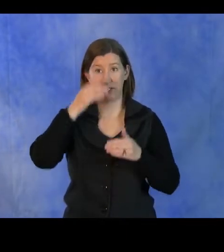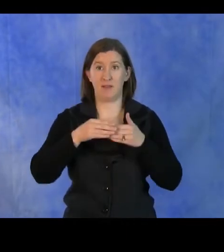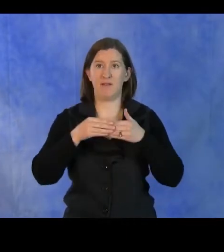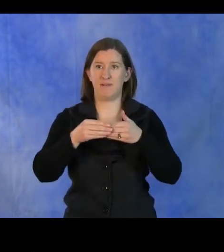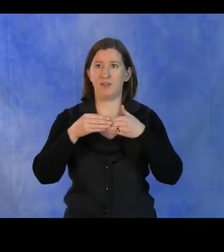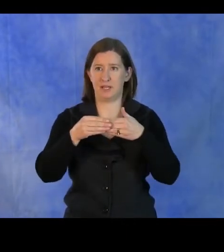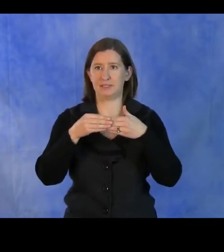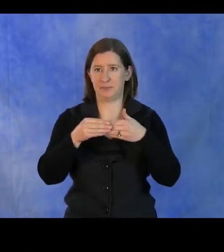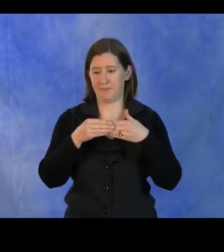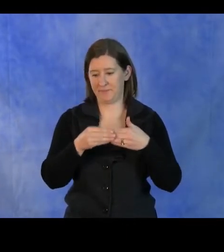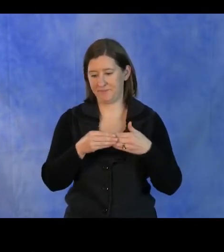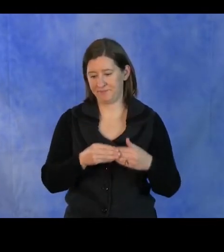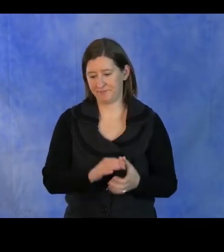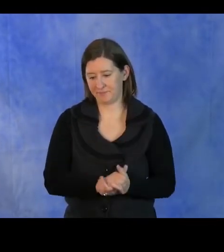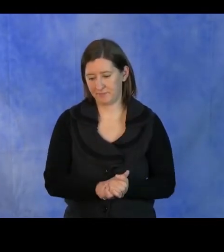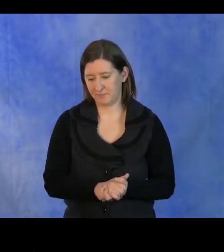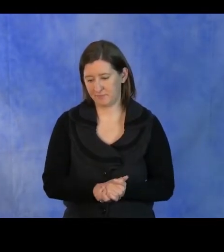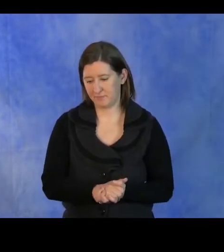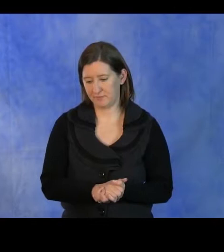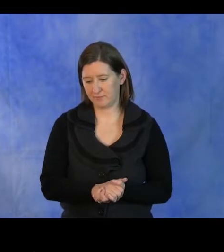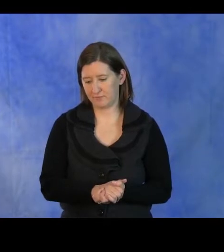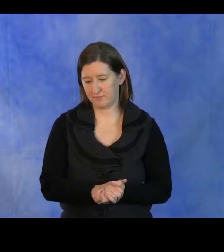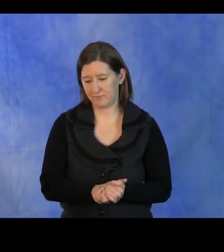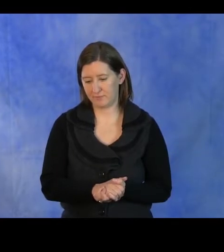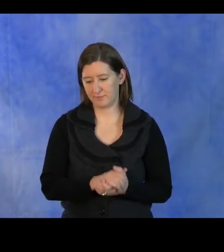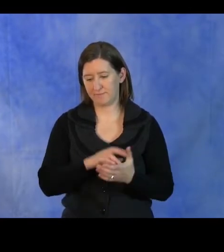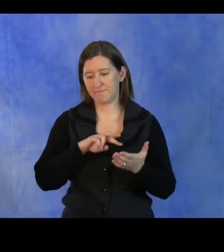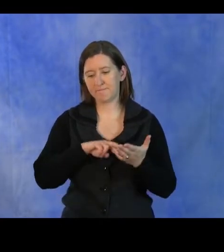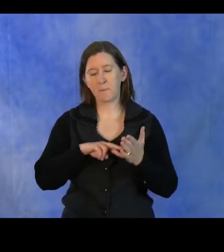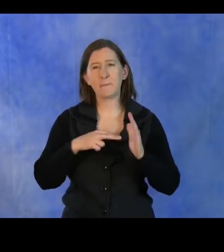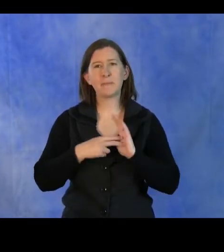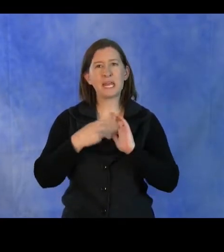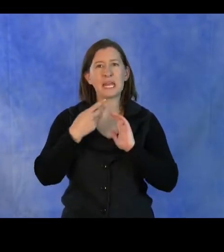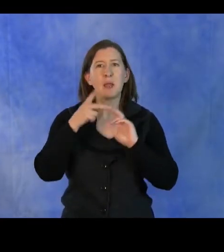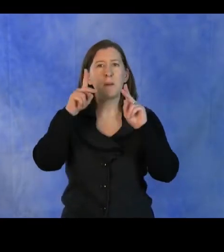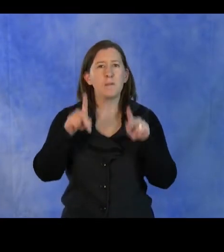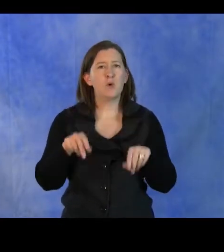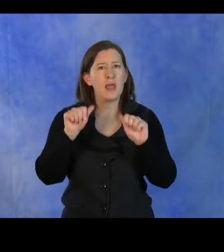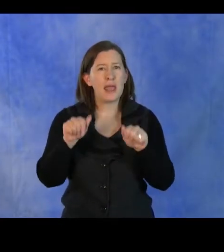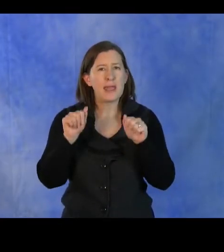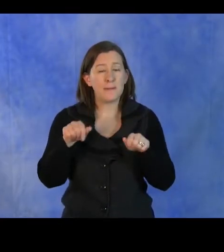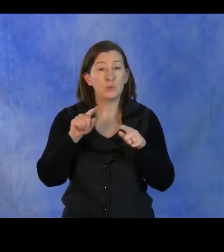The third part is talking about mental flexibility.